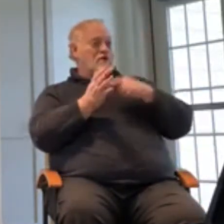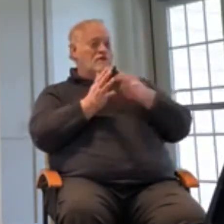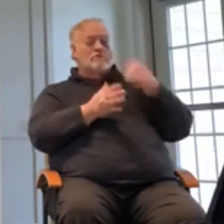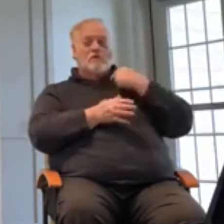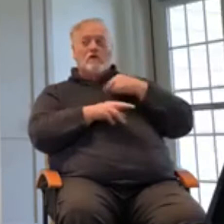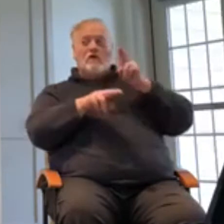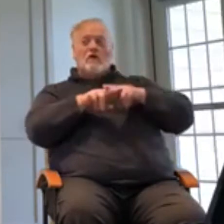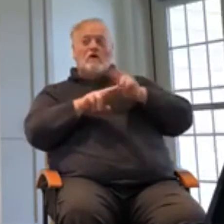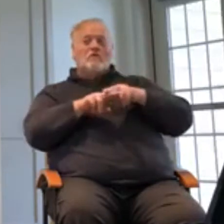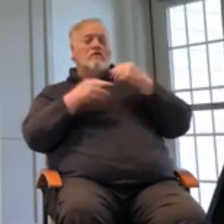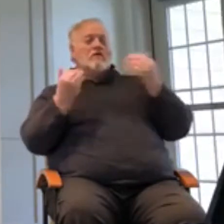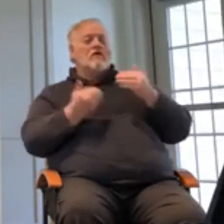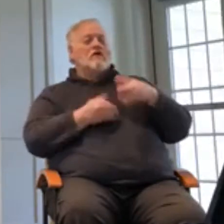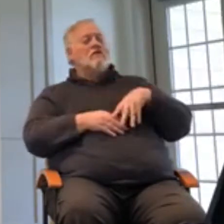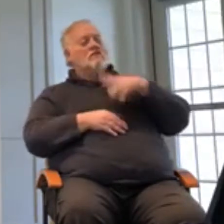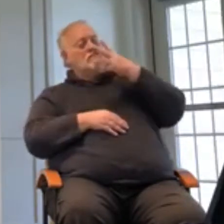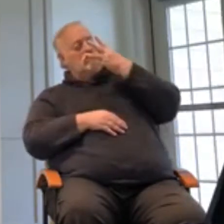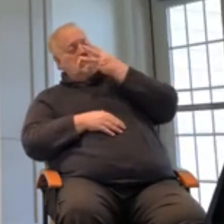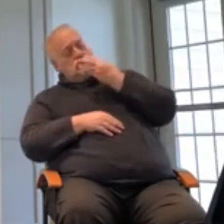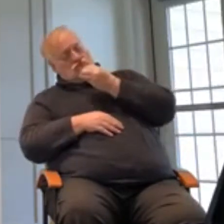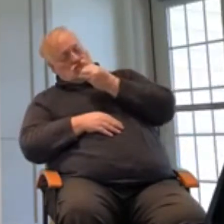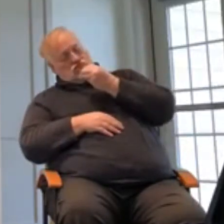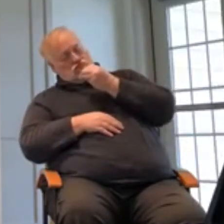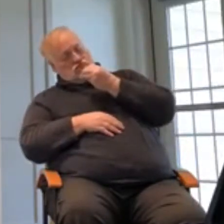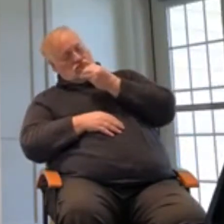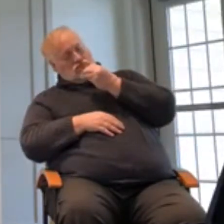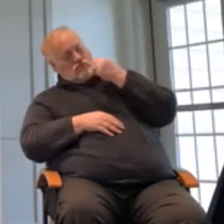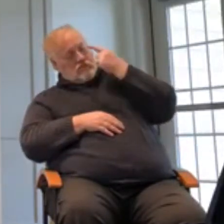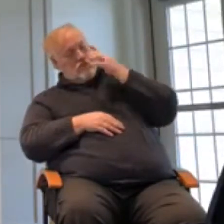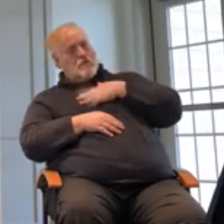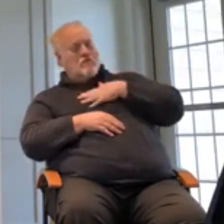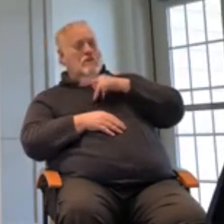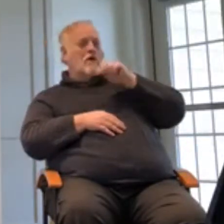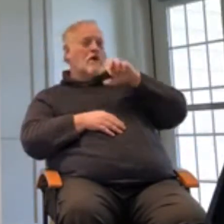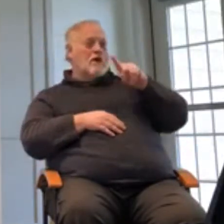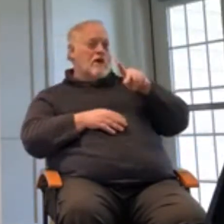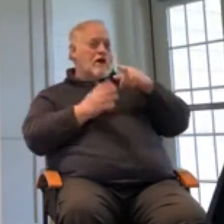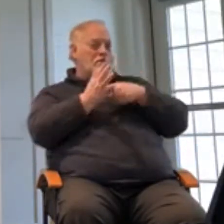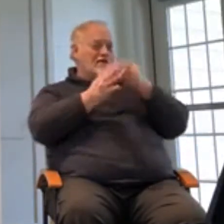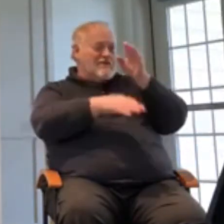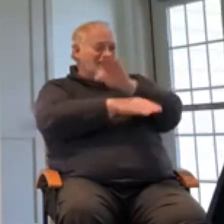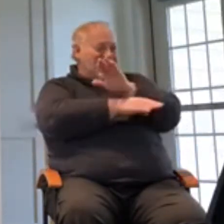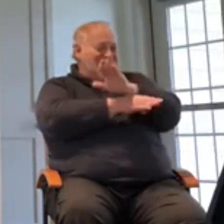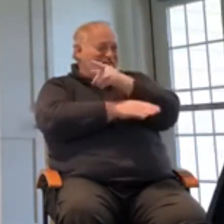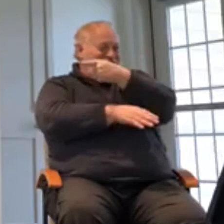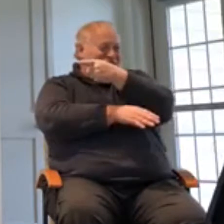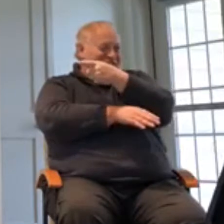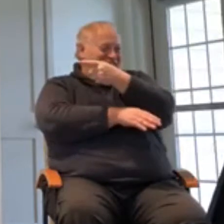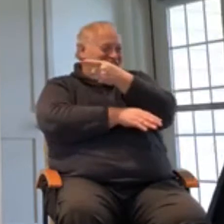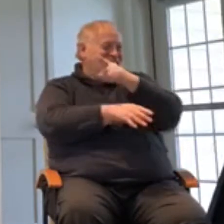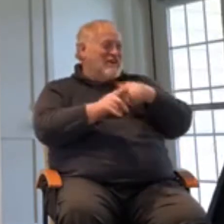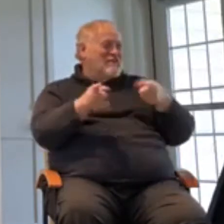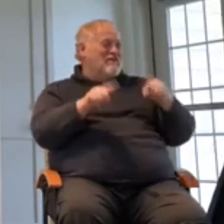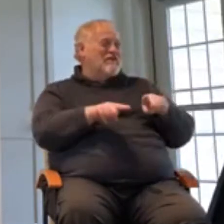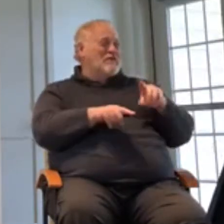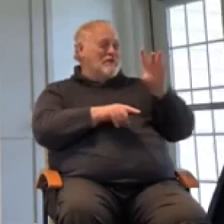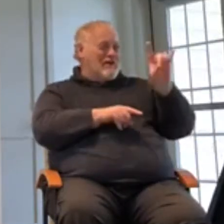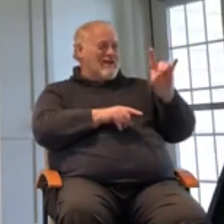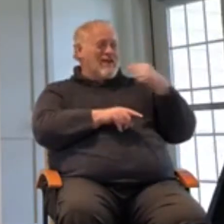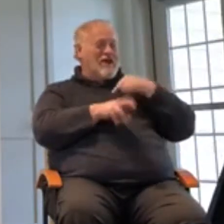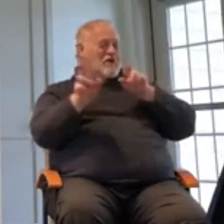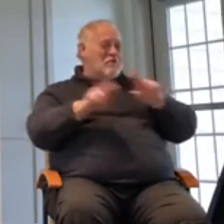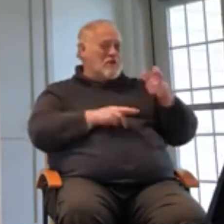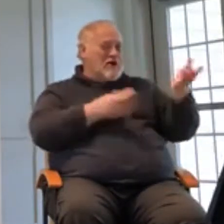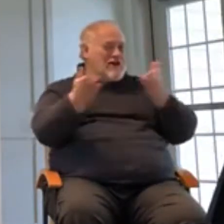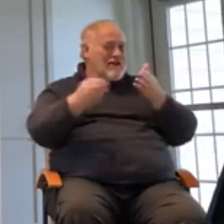here, kind of dozing off, and just thinking about my nap this afternoon. But man, when it comes 8 o'clock, I'm ready to sing. I'm